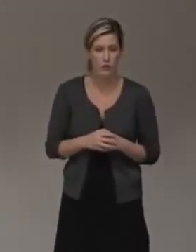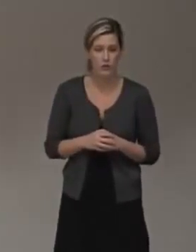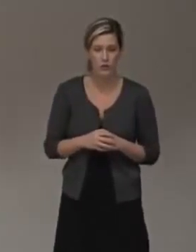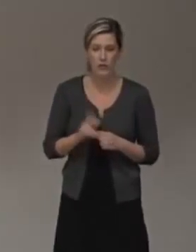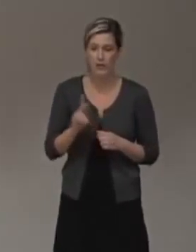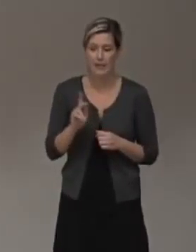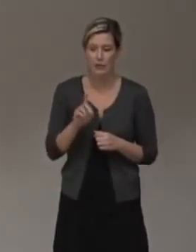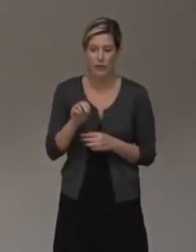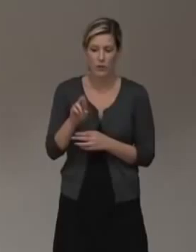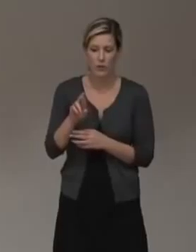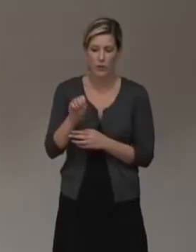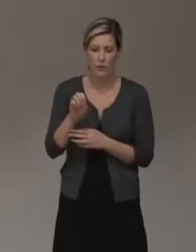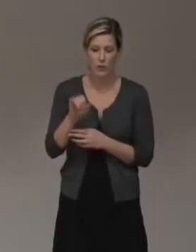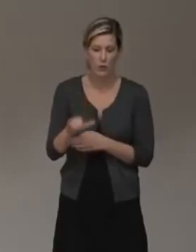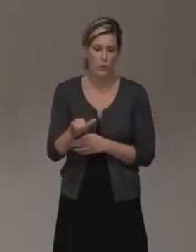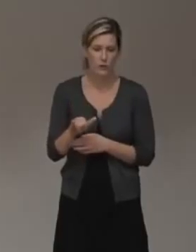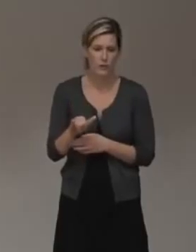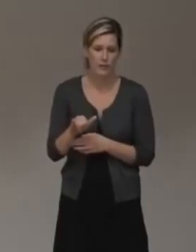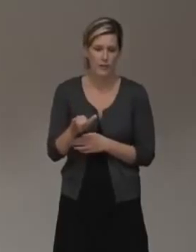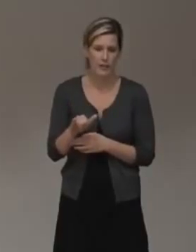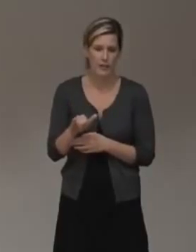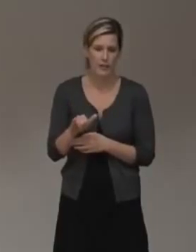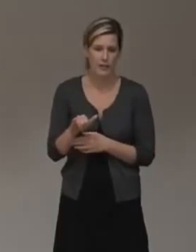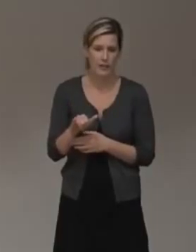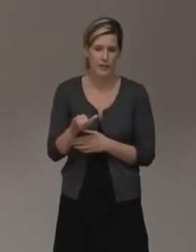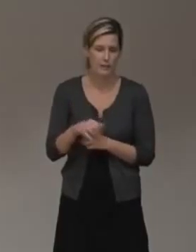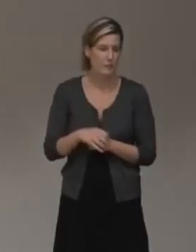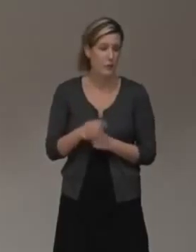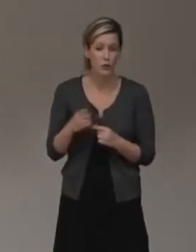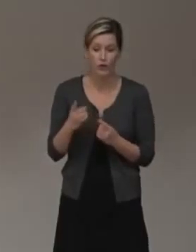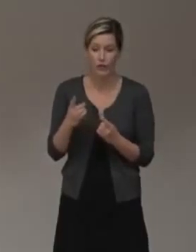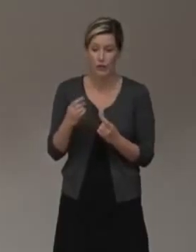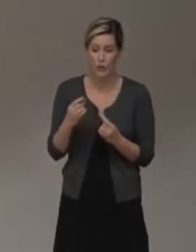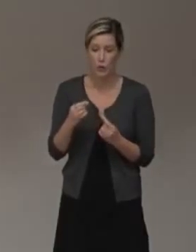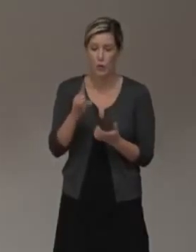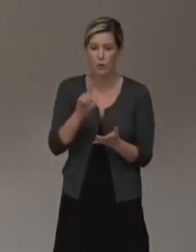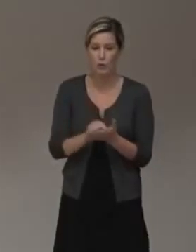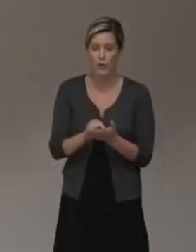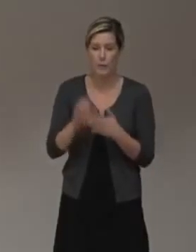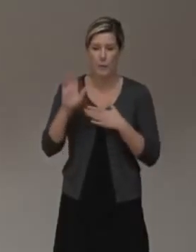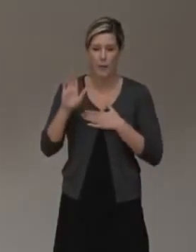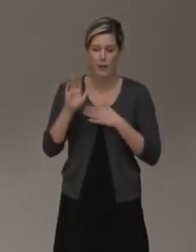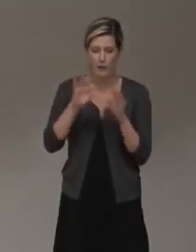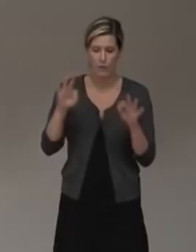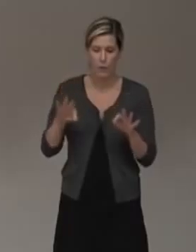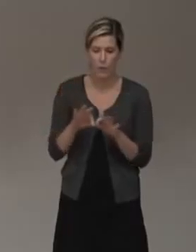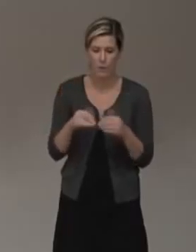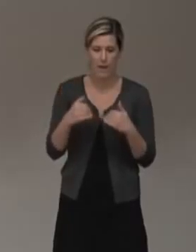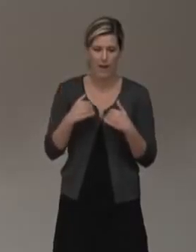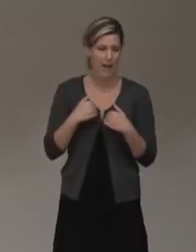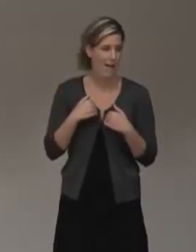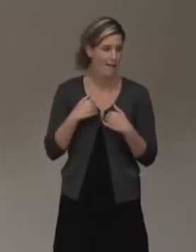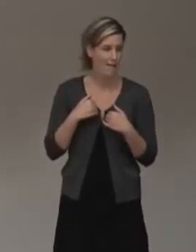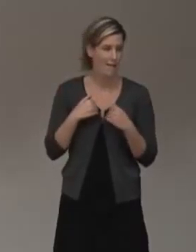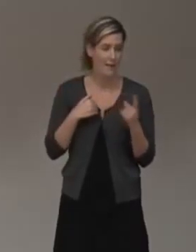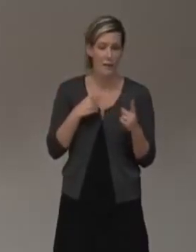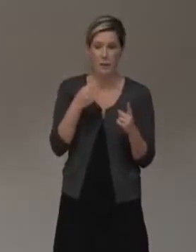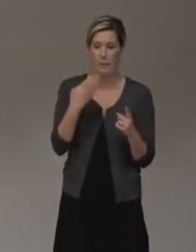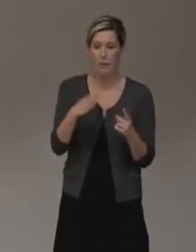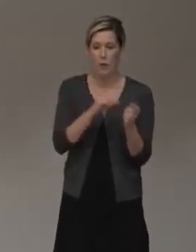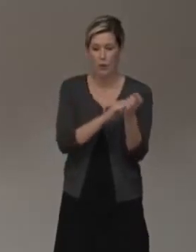Katrina Dorsey was so kind as to print out these pledge forms. So we have lovely gifts for you, these